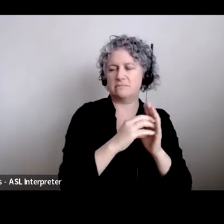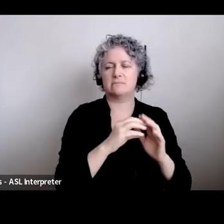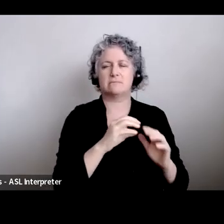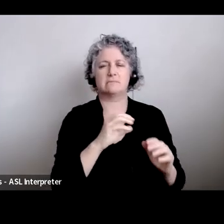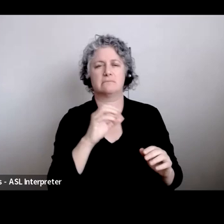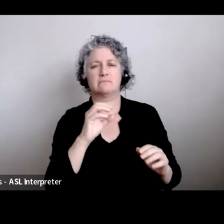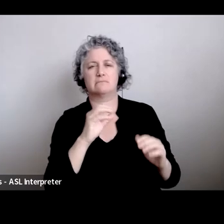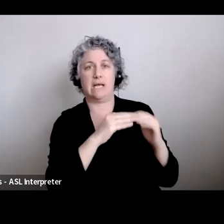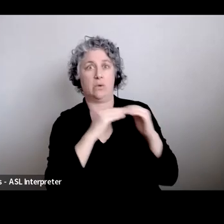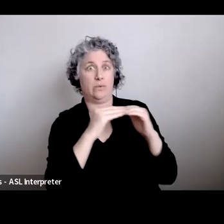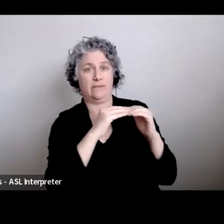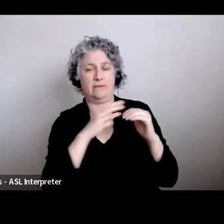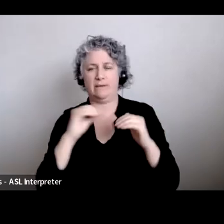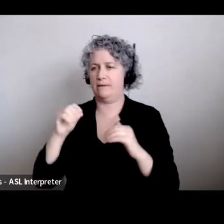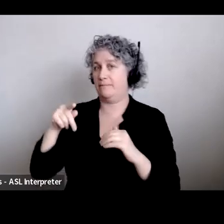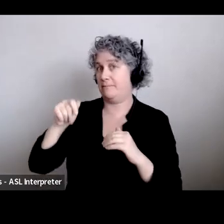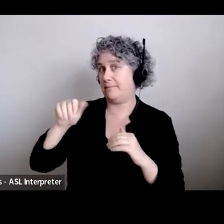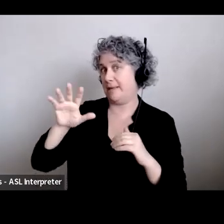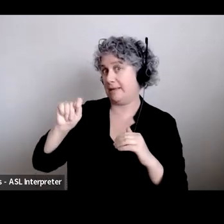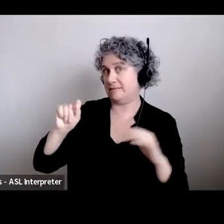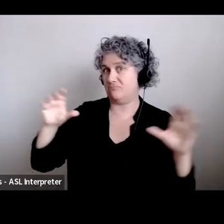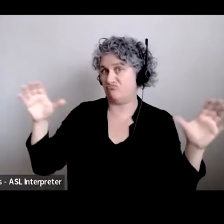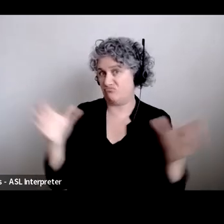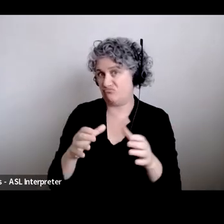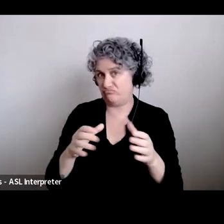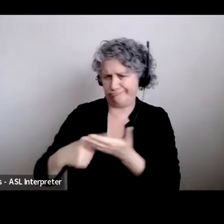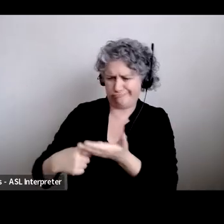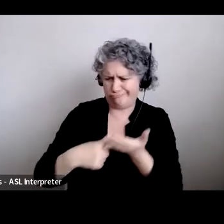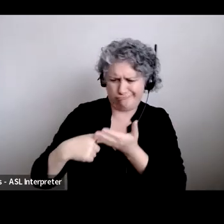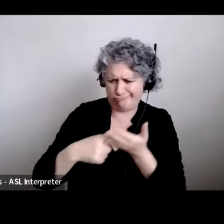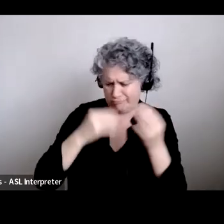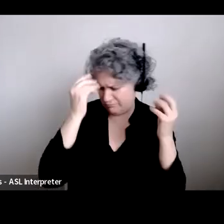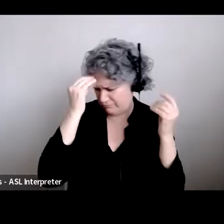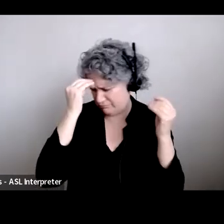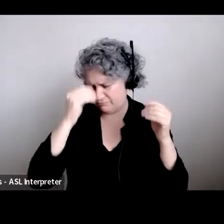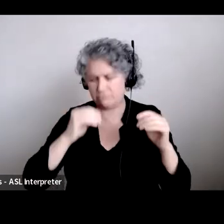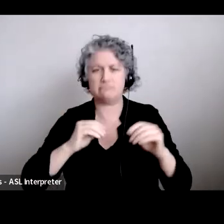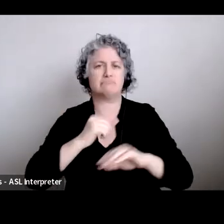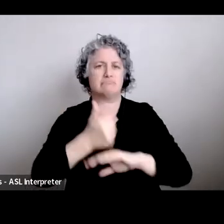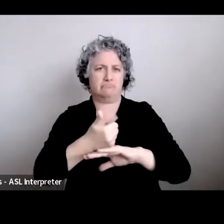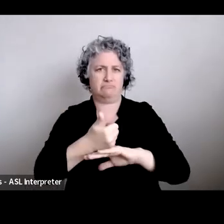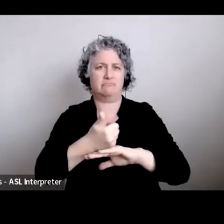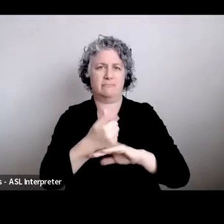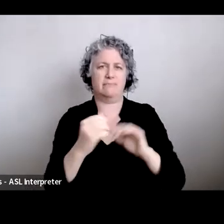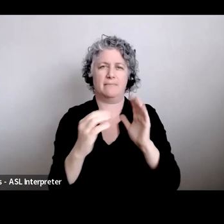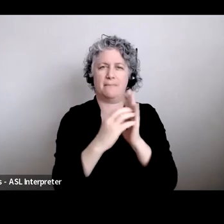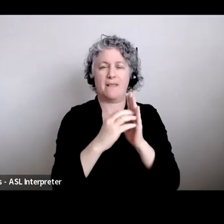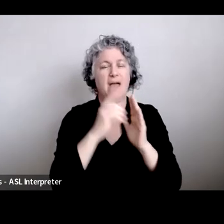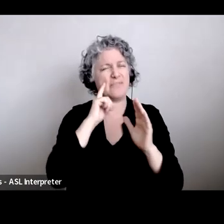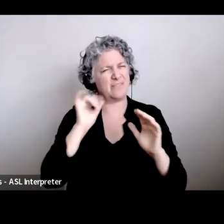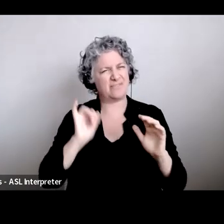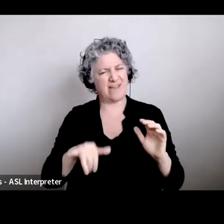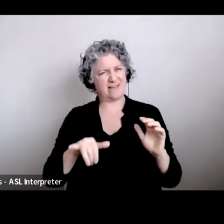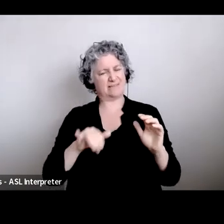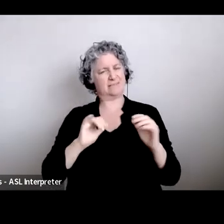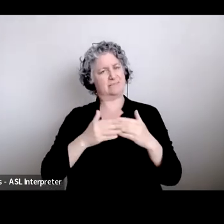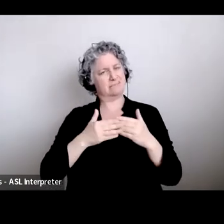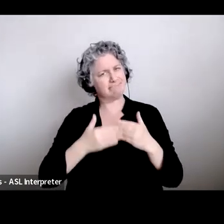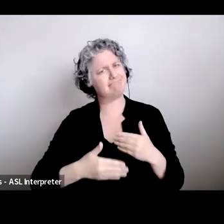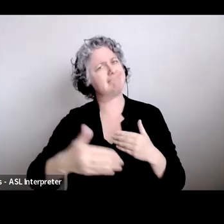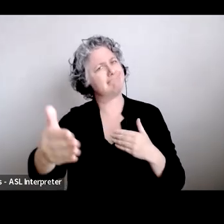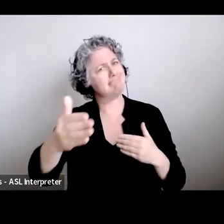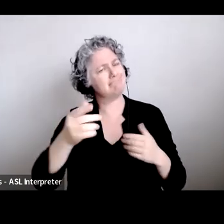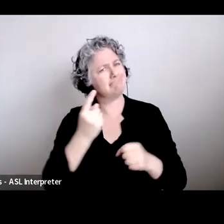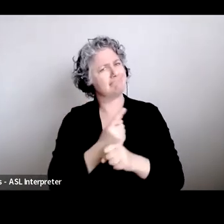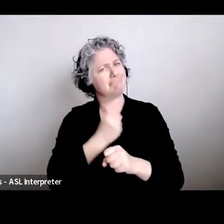room, and trying to figure it out. So I think that's the way forward. I think we need to figure this